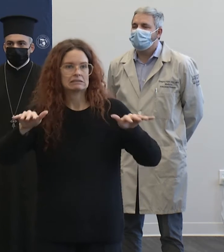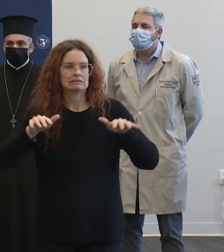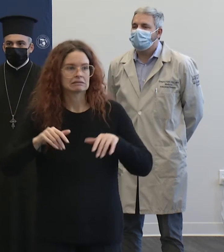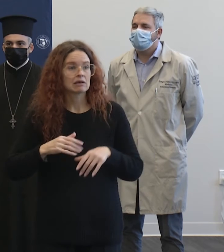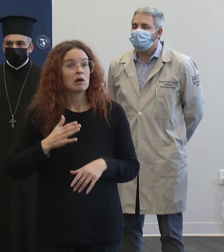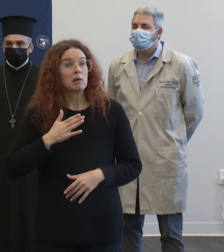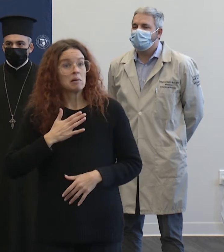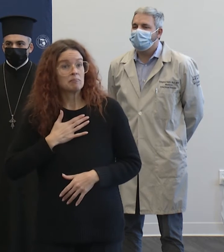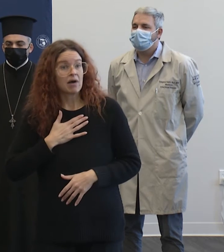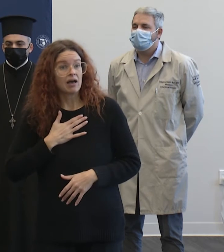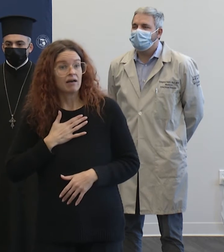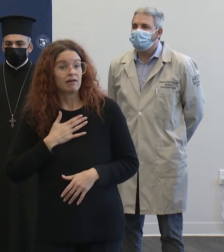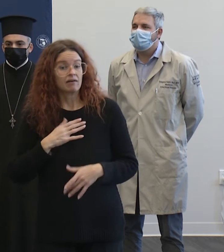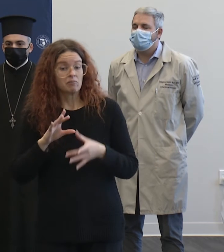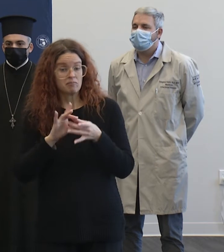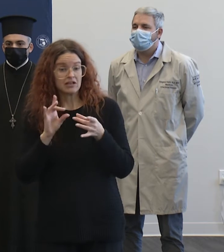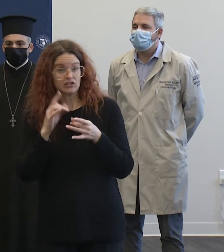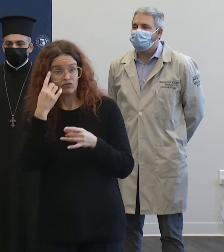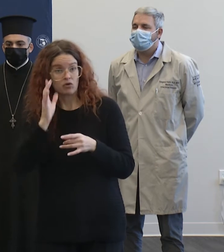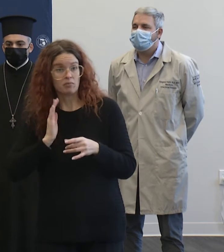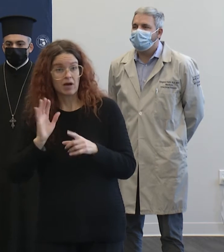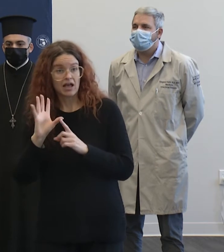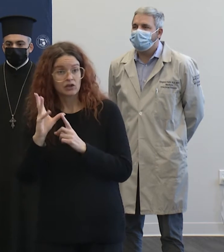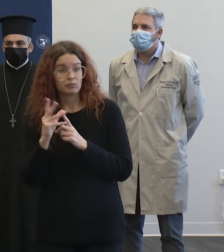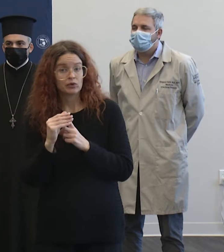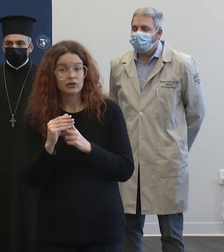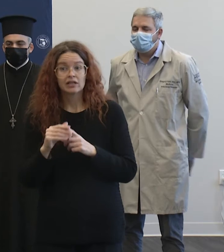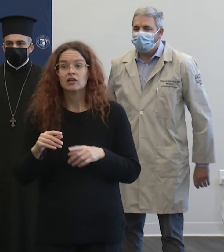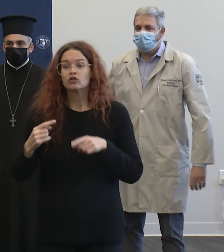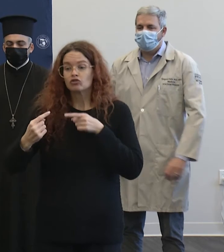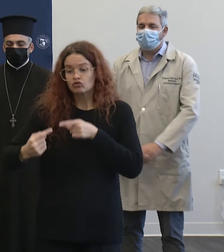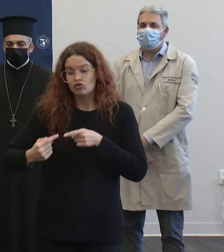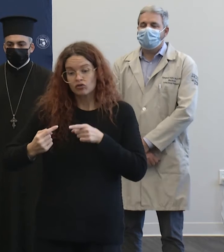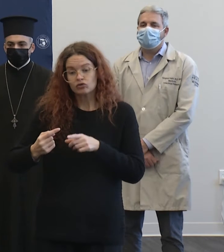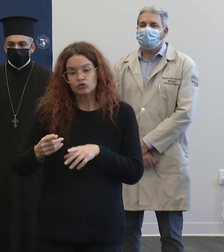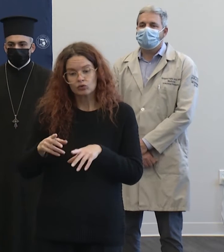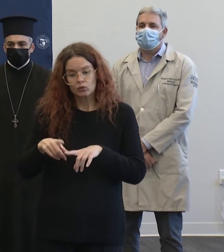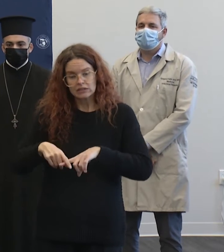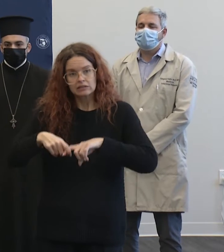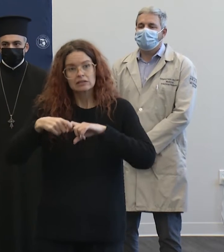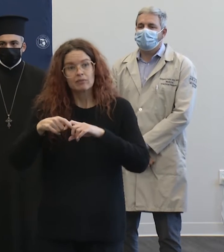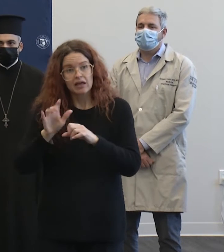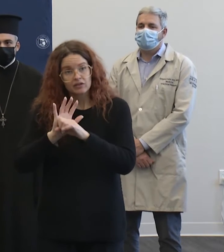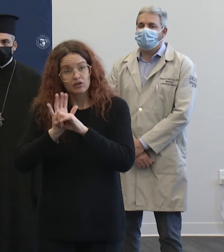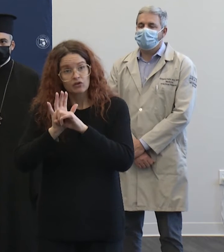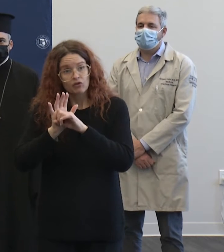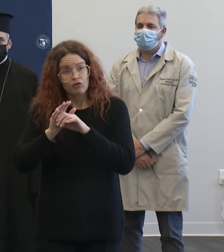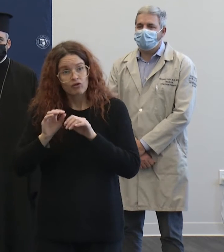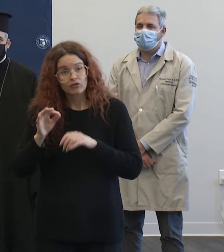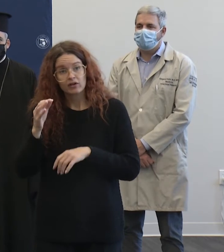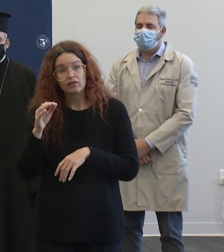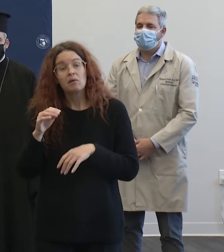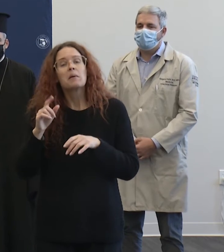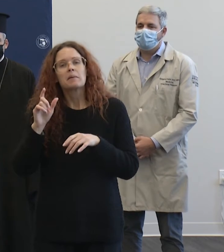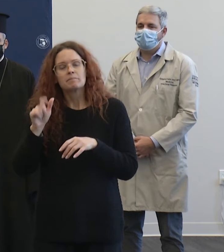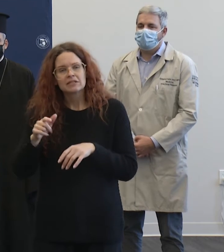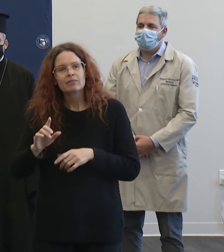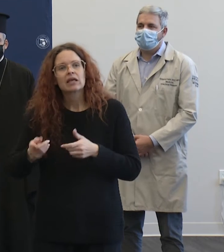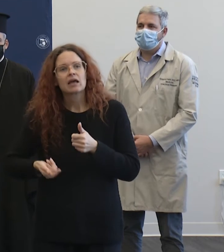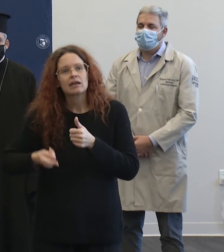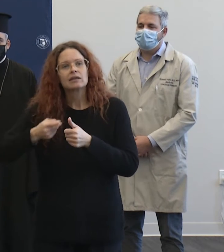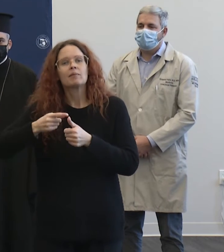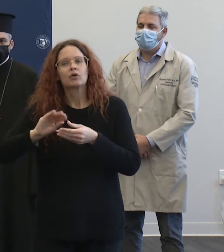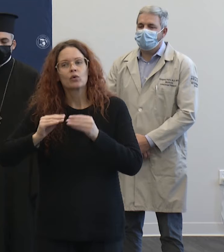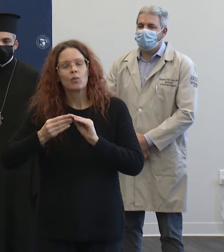my community is, the struggle to contain the coronavirus must be our number one priority. Prophet